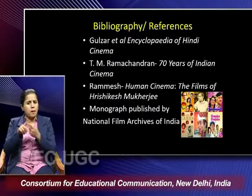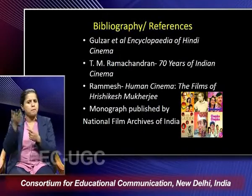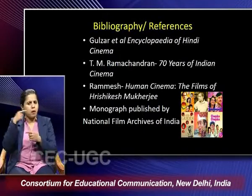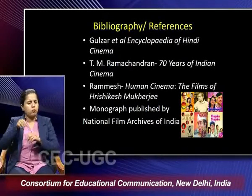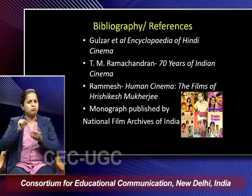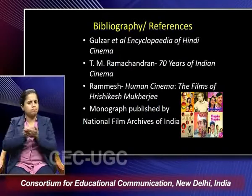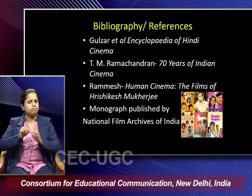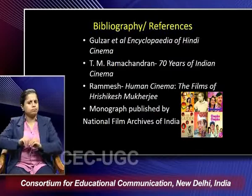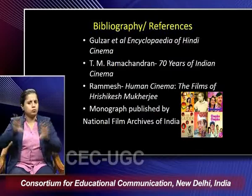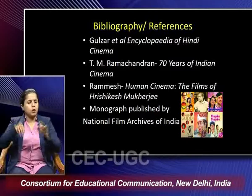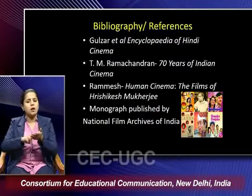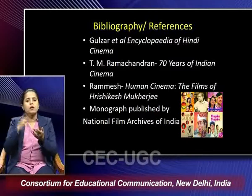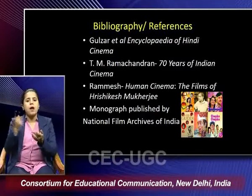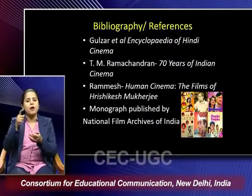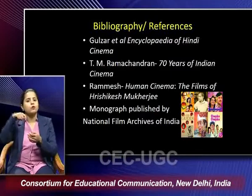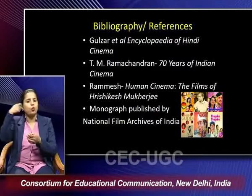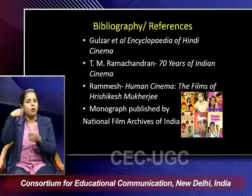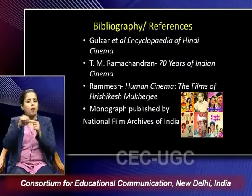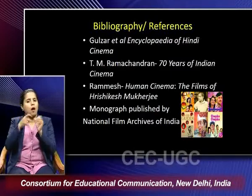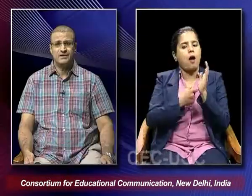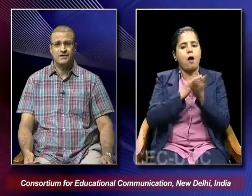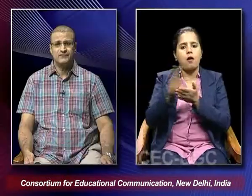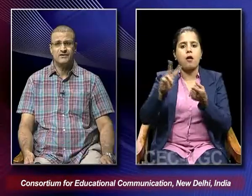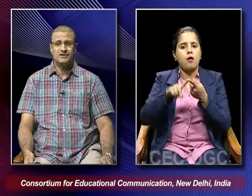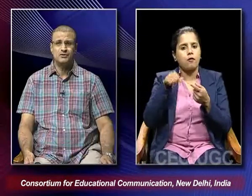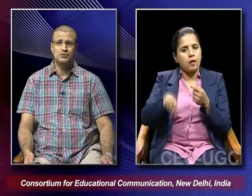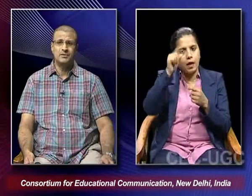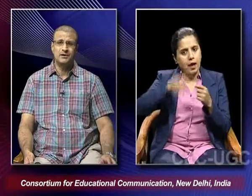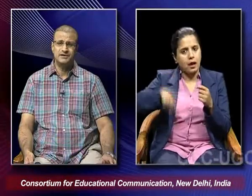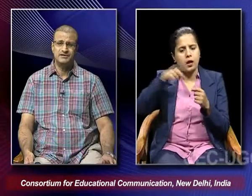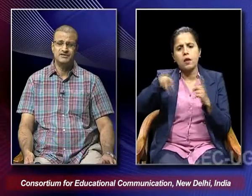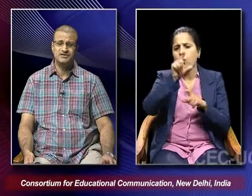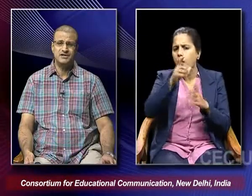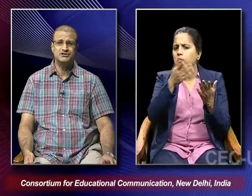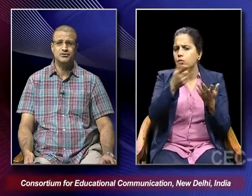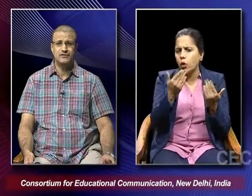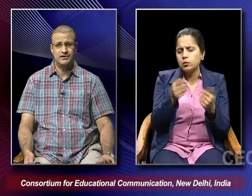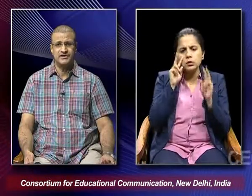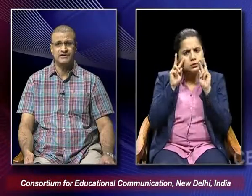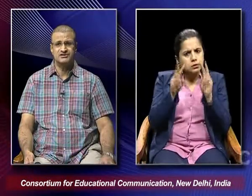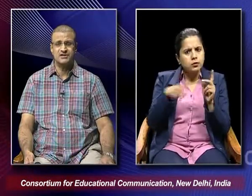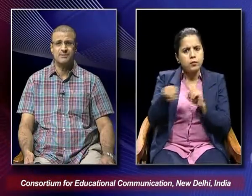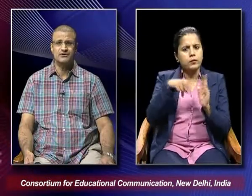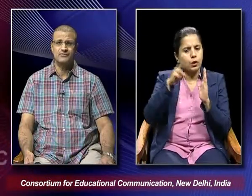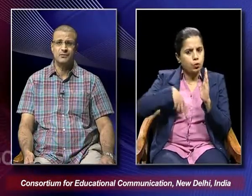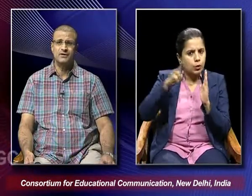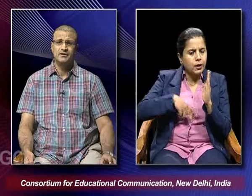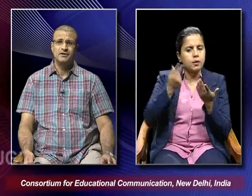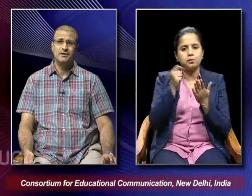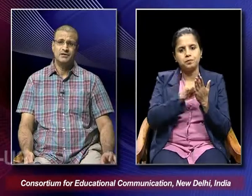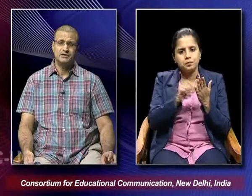by the National Film Archives of India. So one can refer to these kinds of readings apart